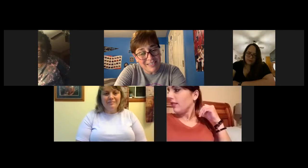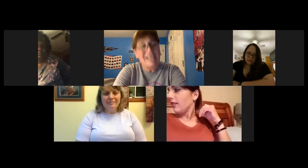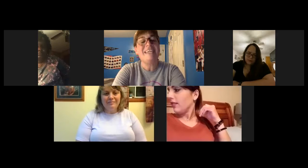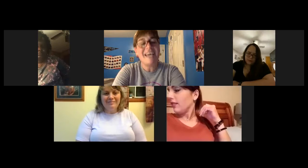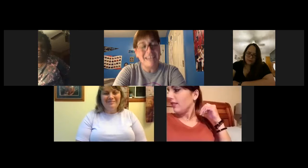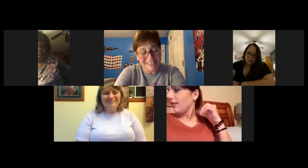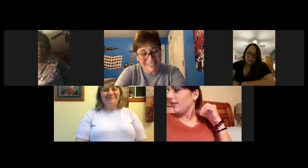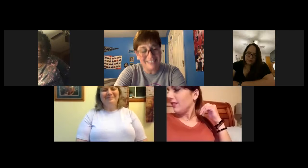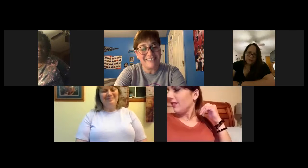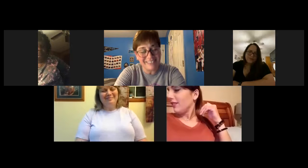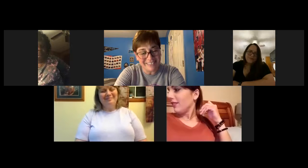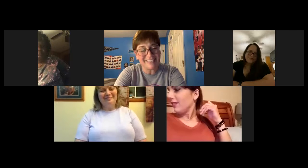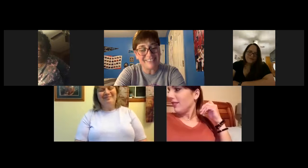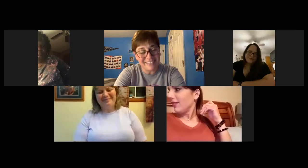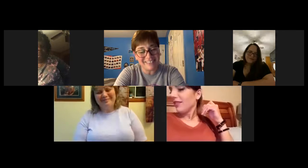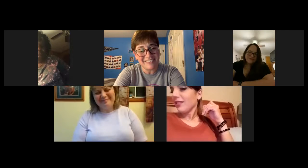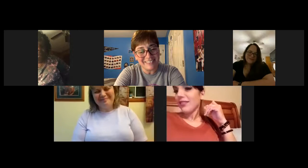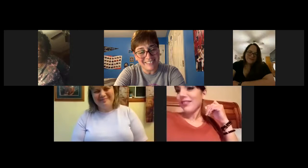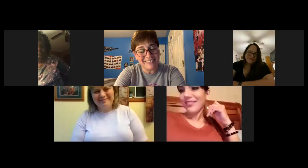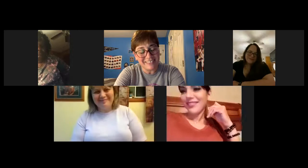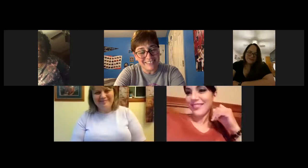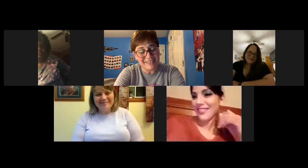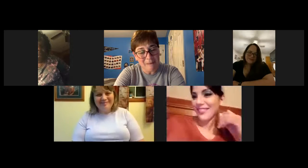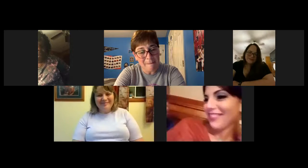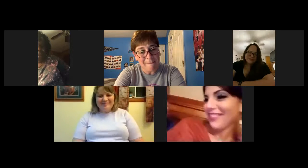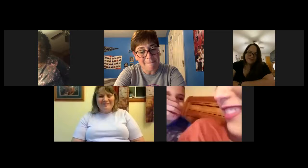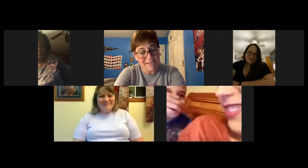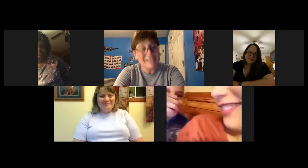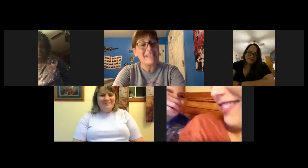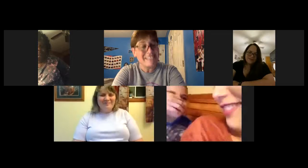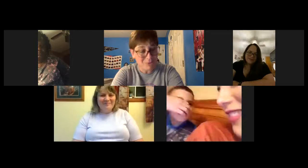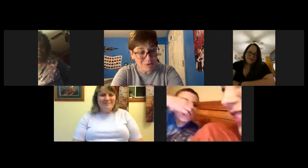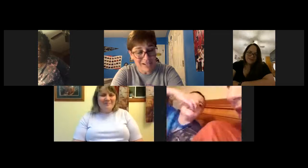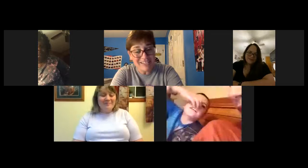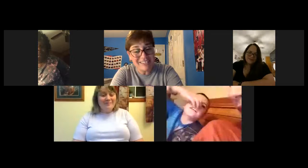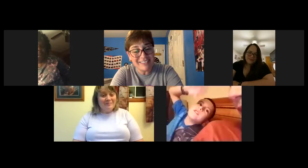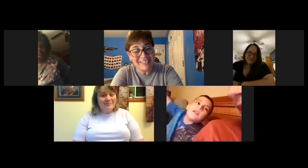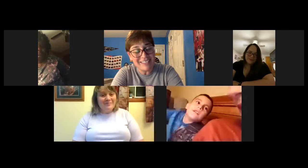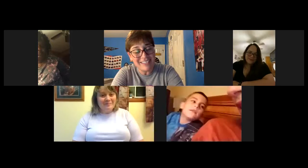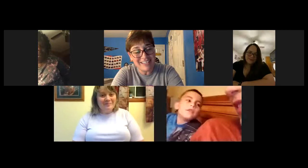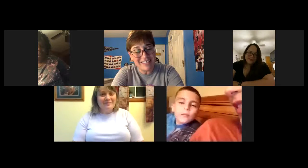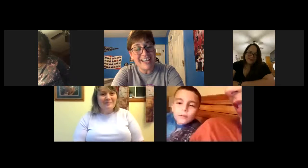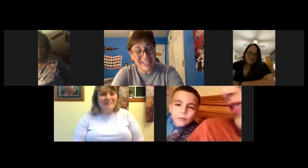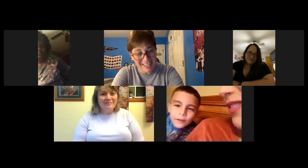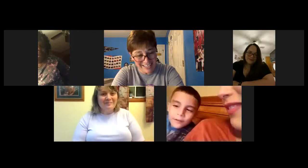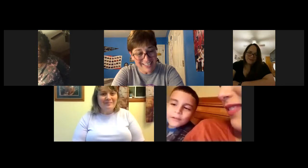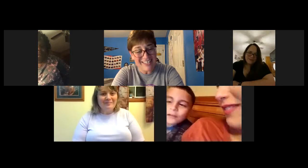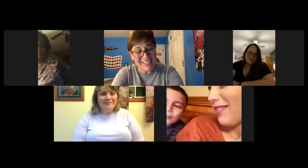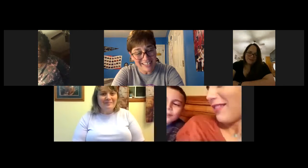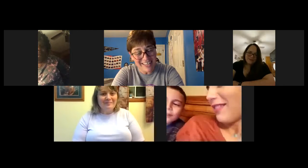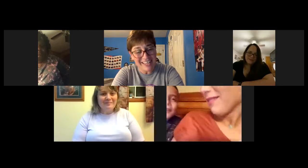water. Yes. Just in sort of the special water, you hold your breath. That's right. And you put your